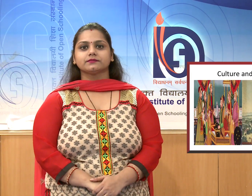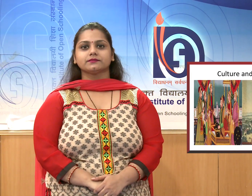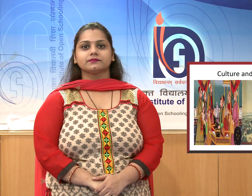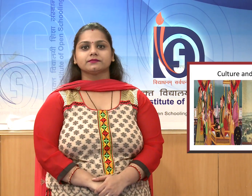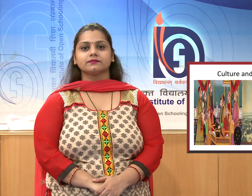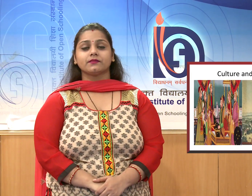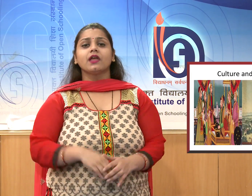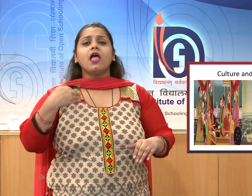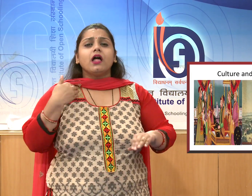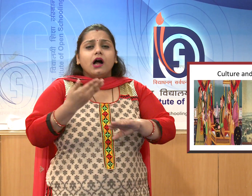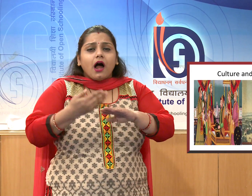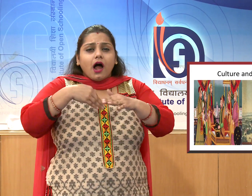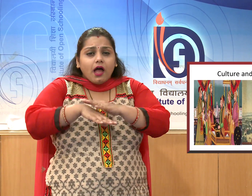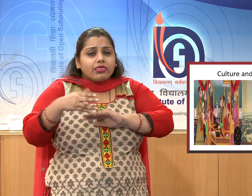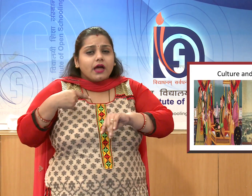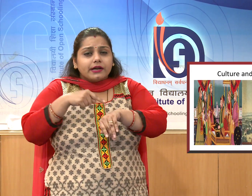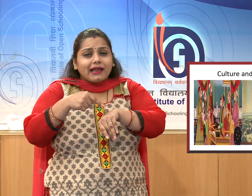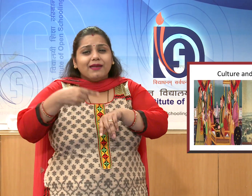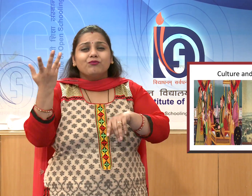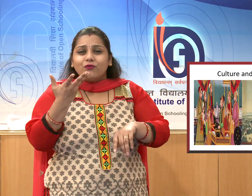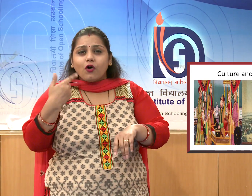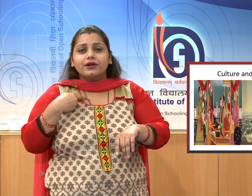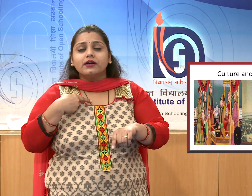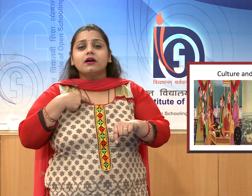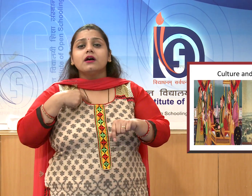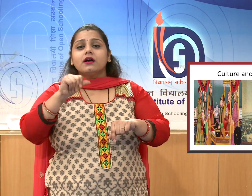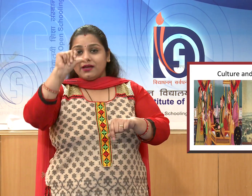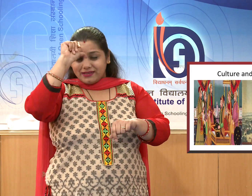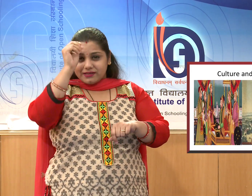In the sphere of religion and culture,